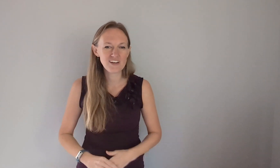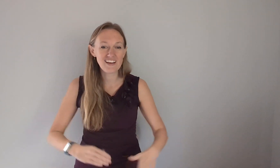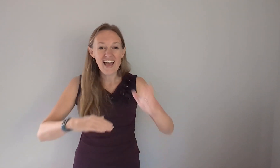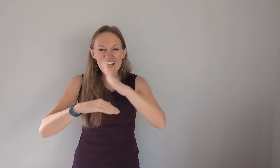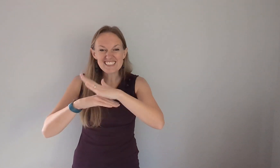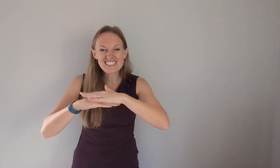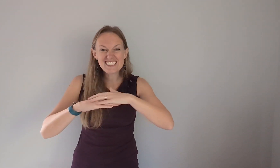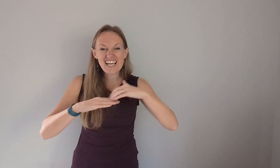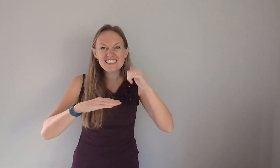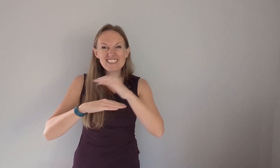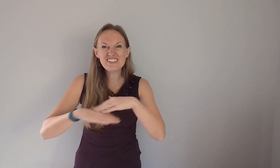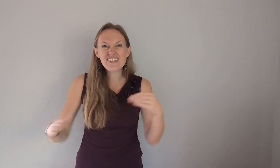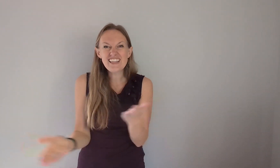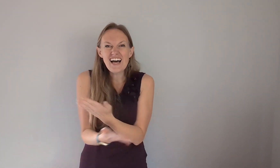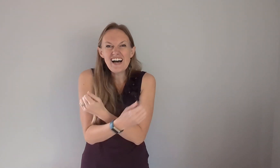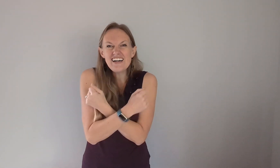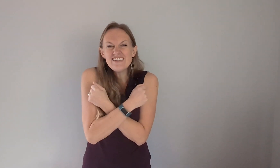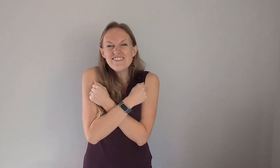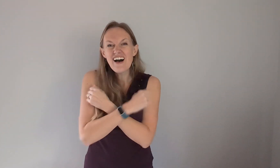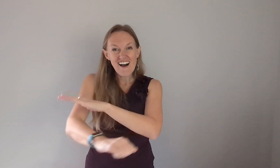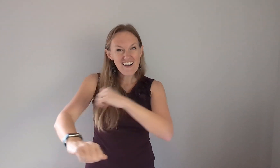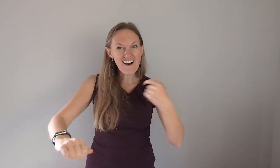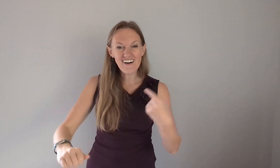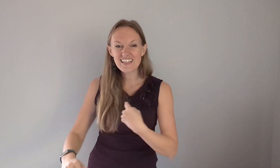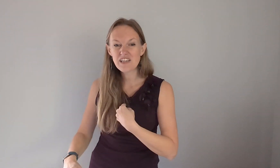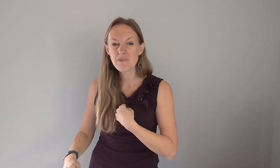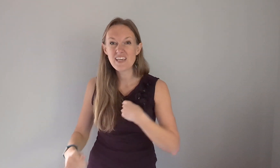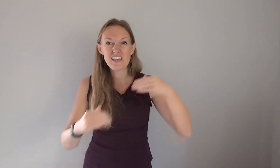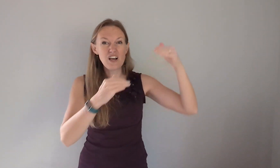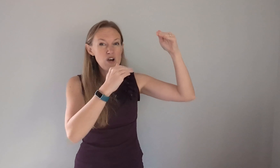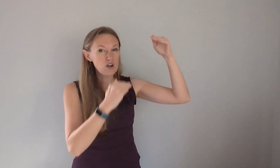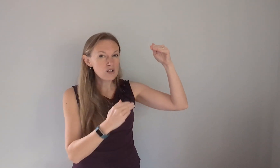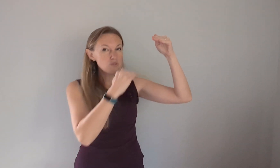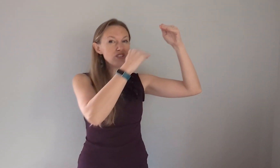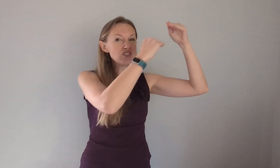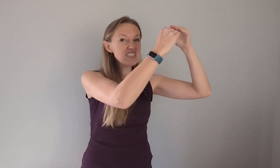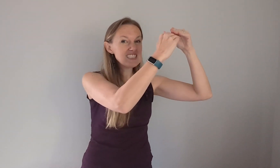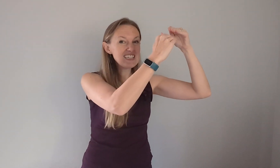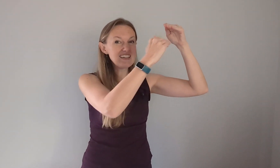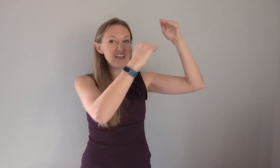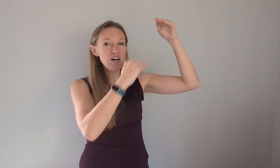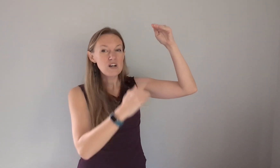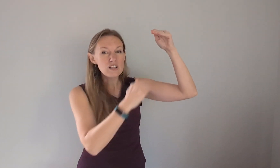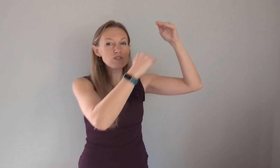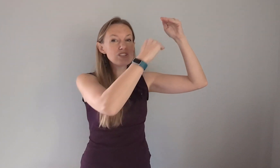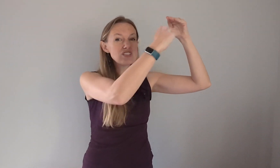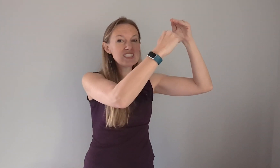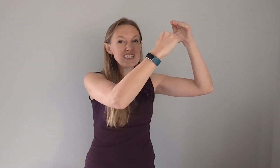3. Gentle love calling me closer still, closer